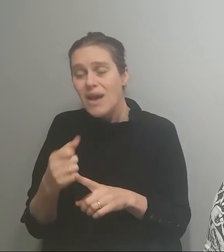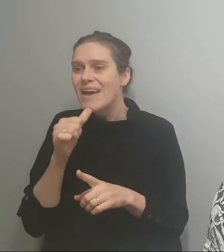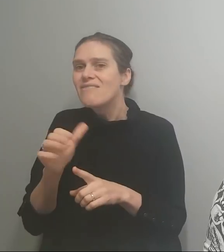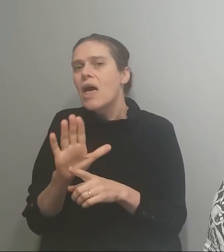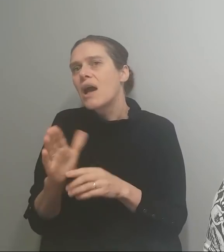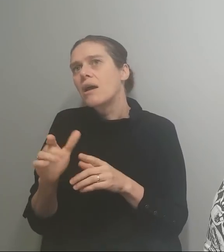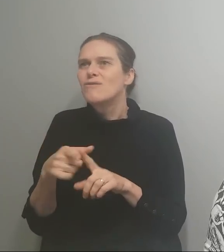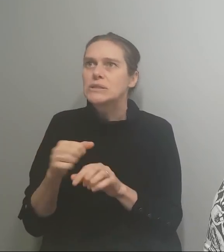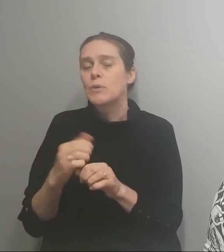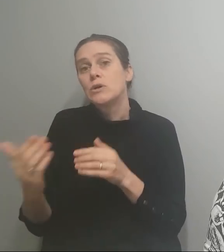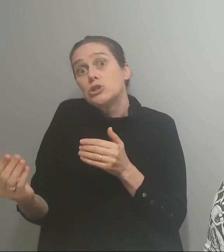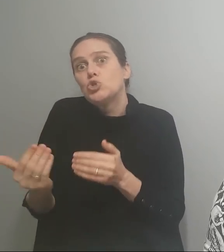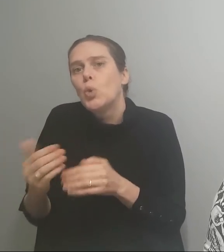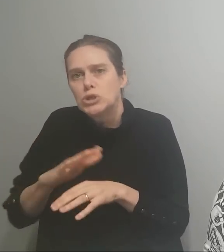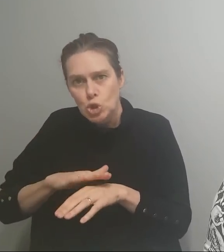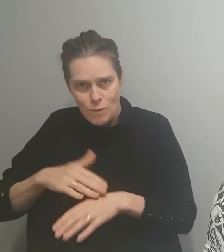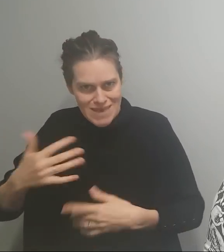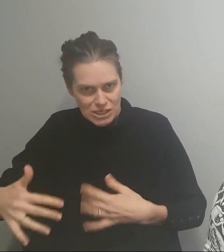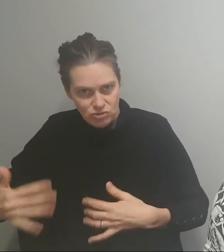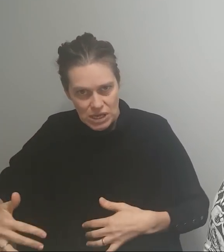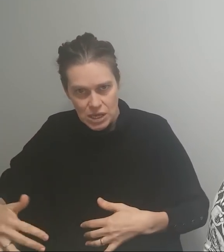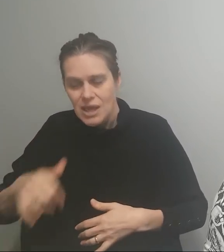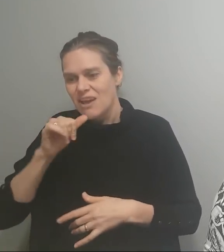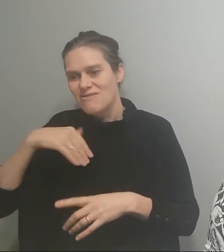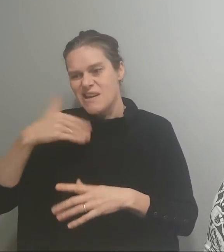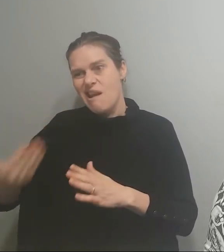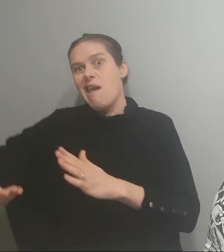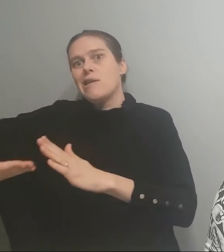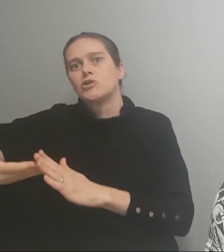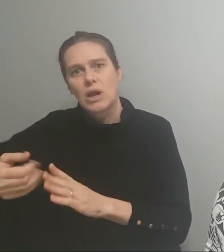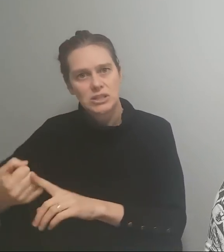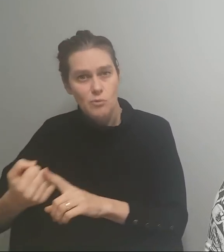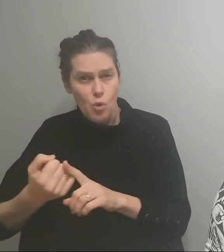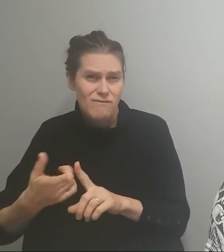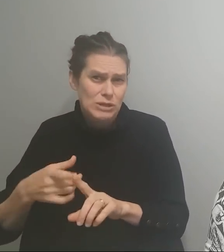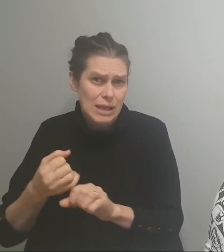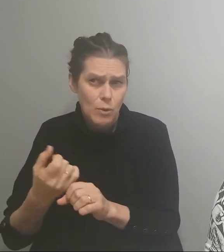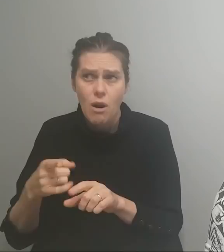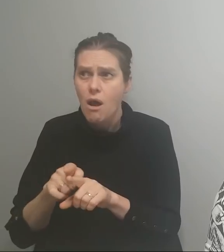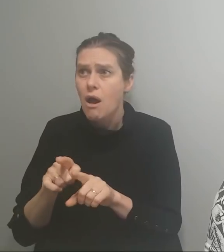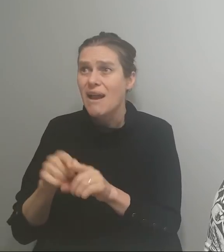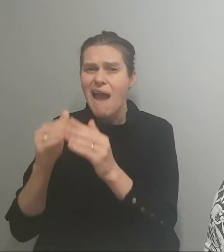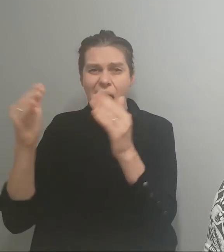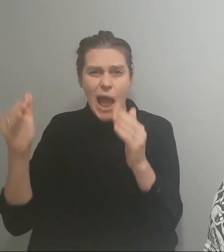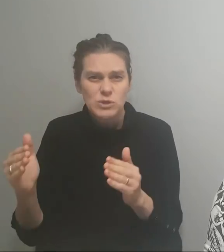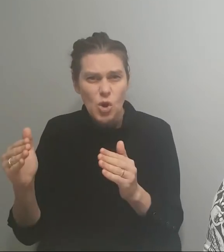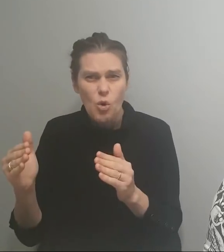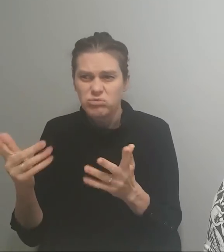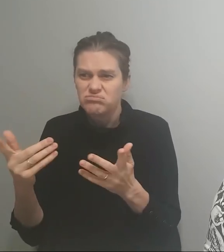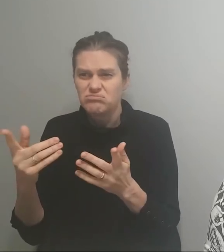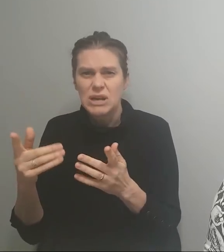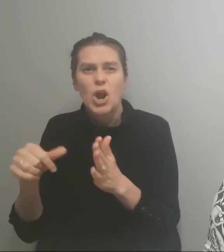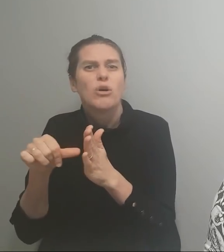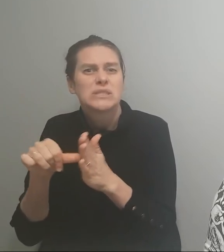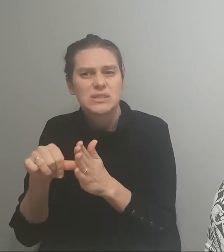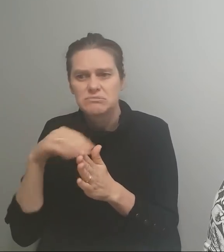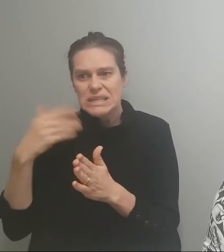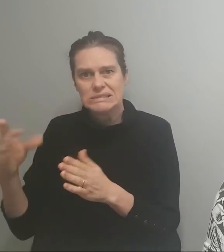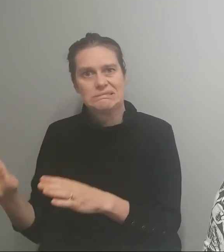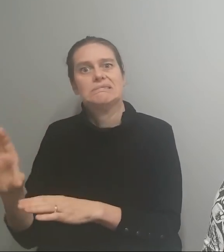injury where they need additional support, like additional household management or more time with a support